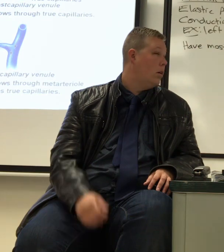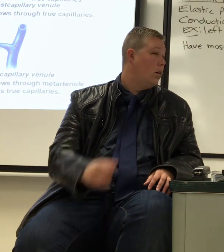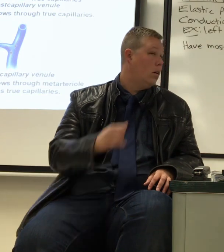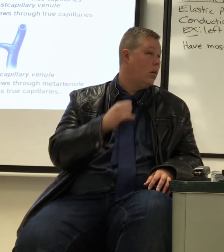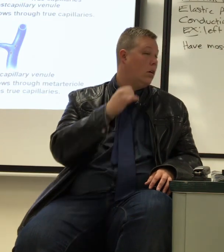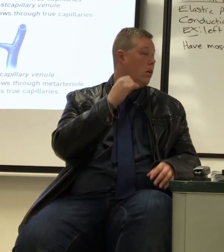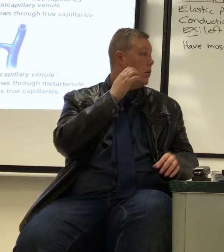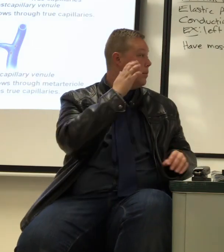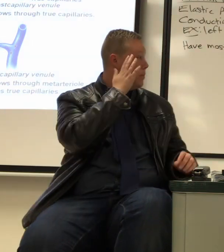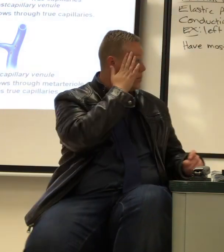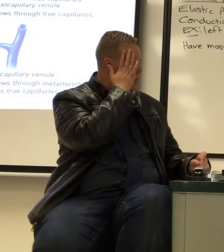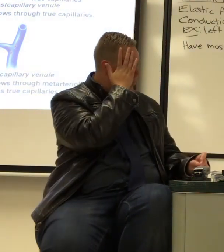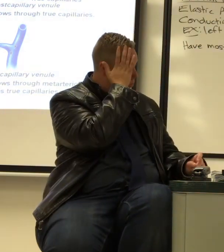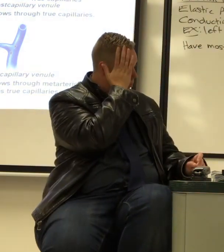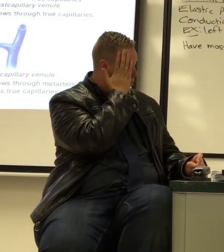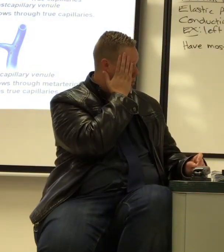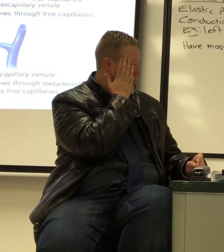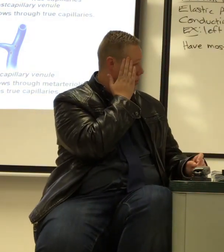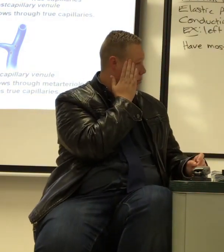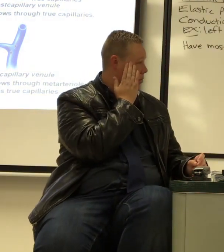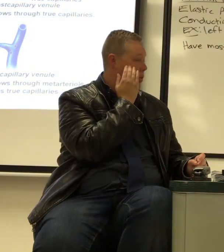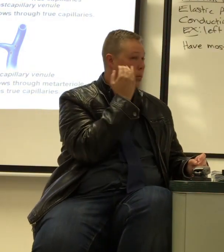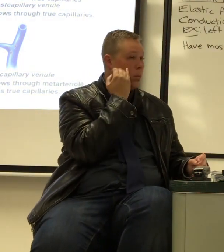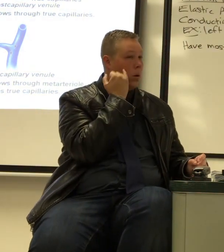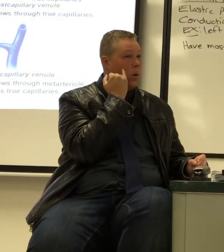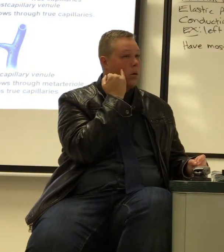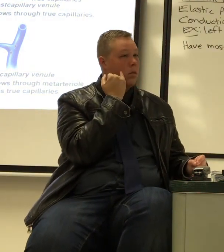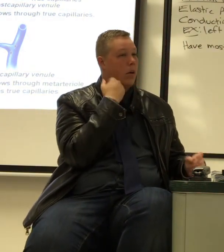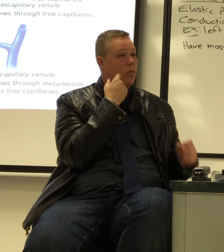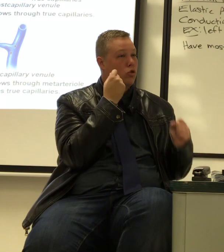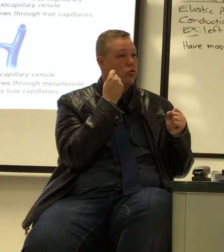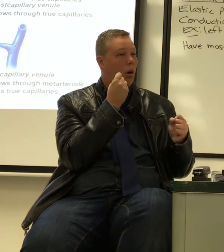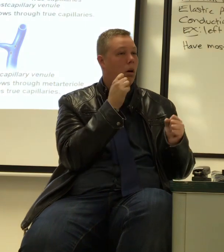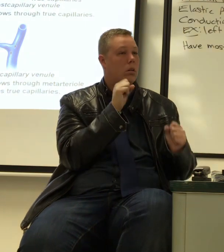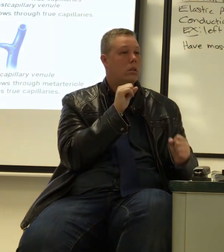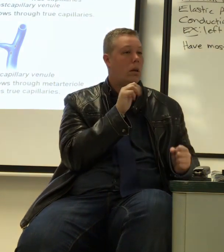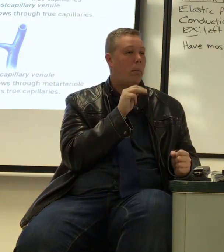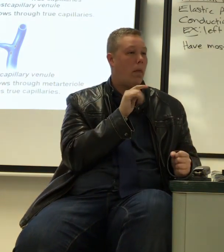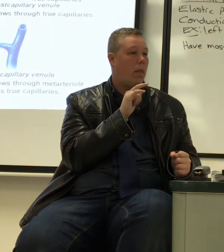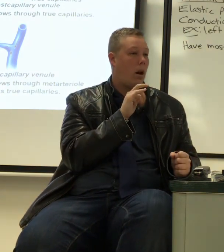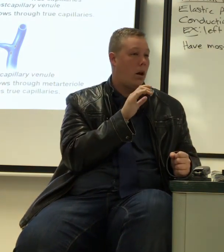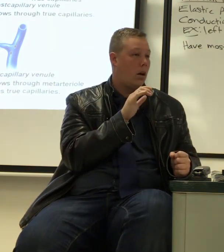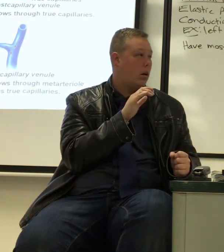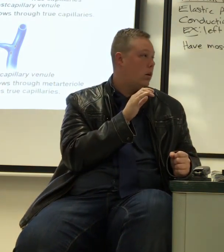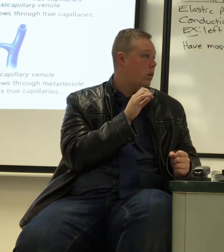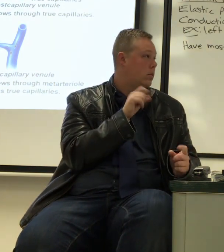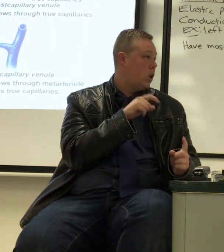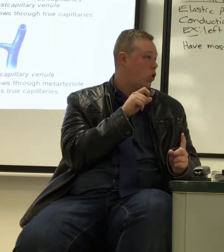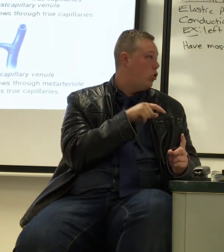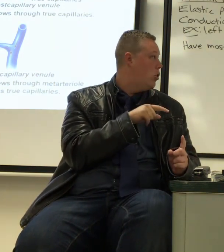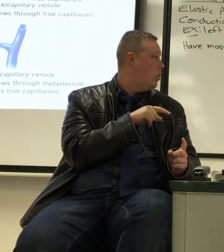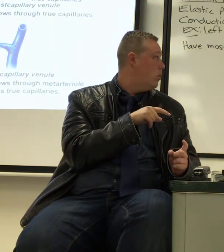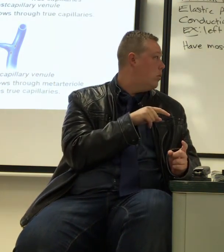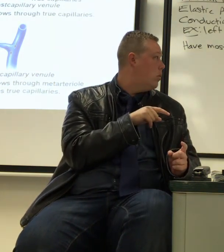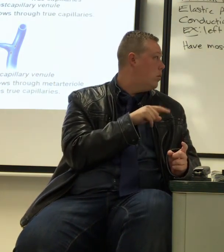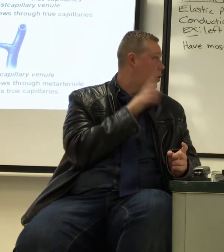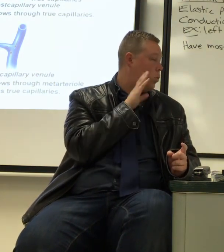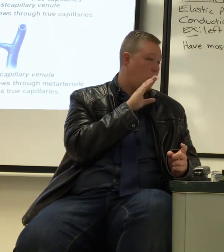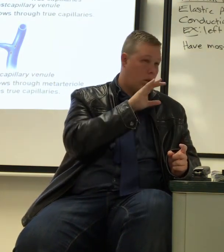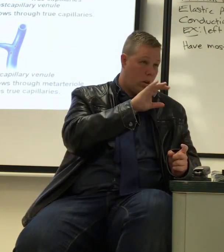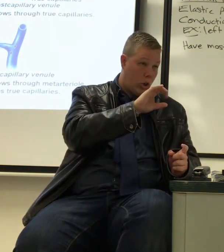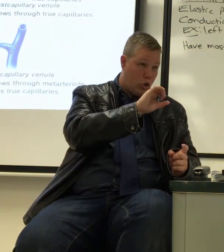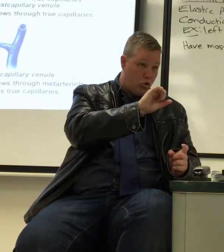If you have a really strong sympathetic signal and you vasoconstrict, I'll put VC, vasoconstrict. It's